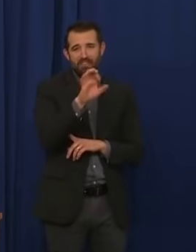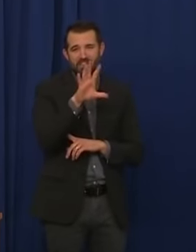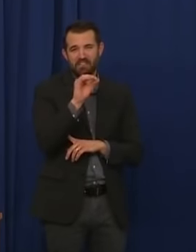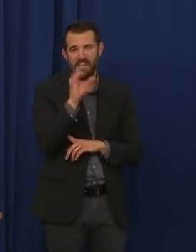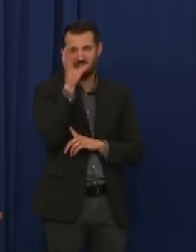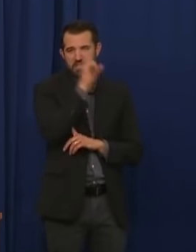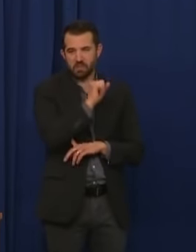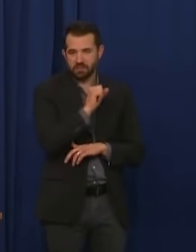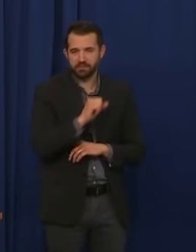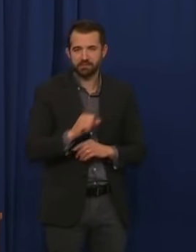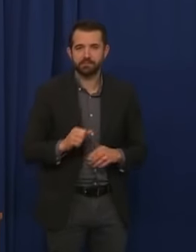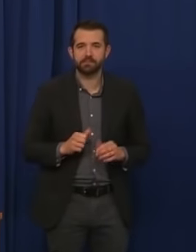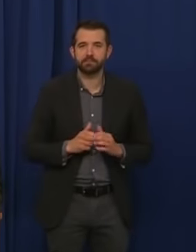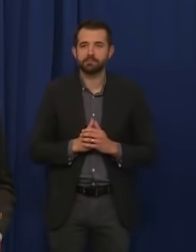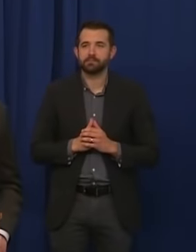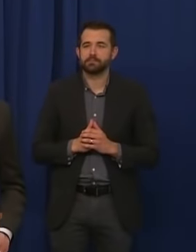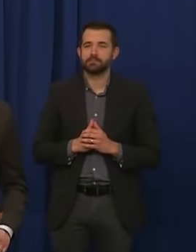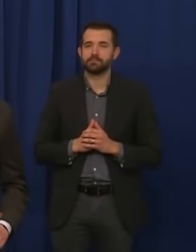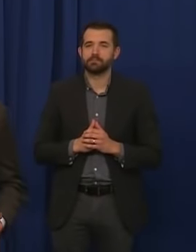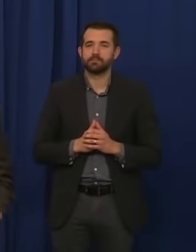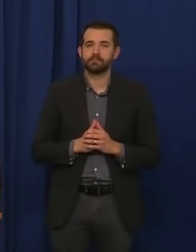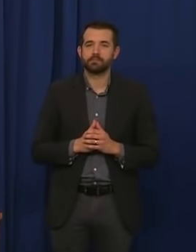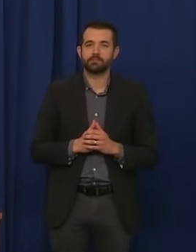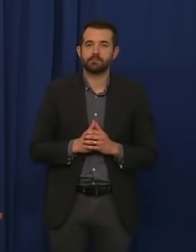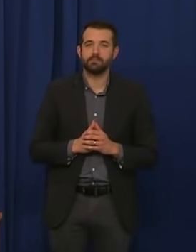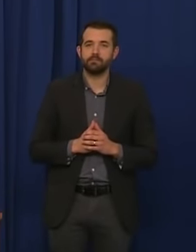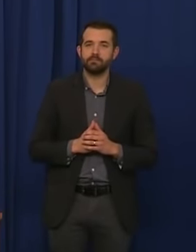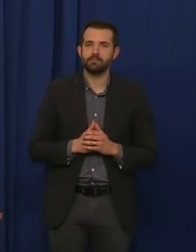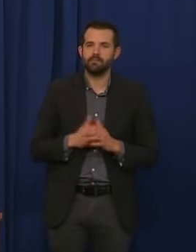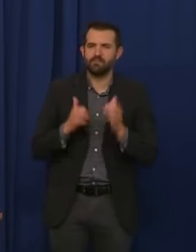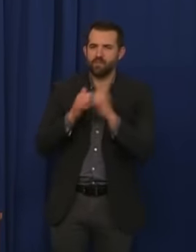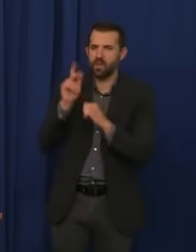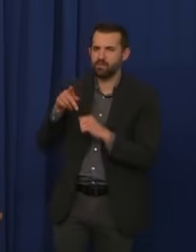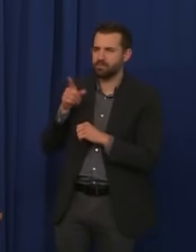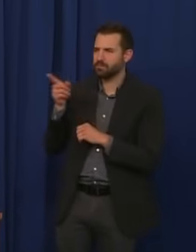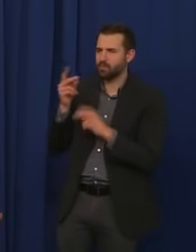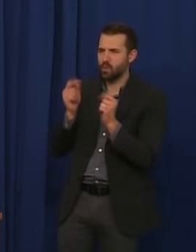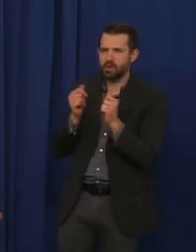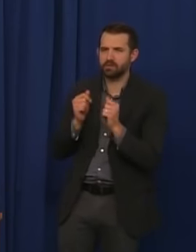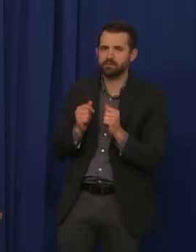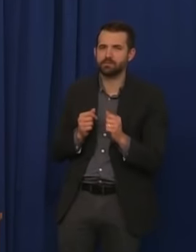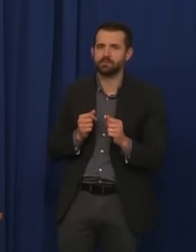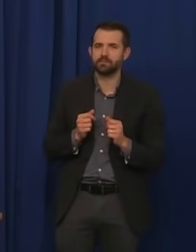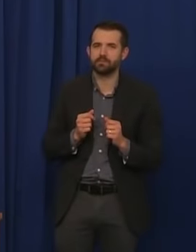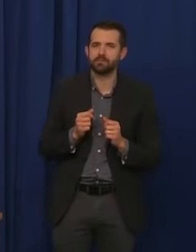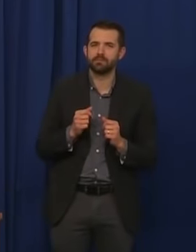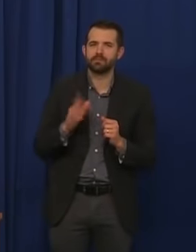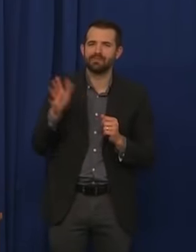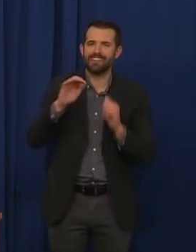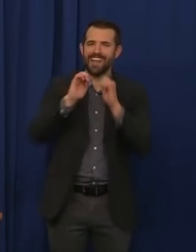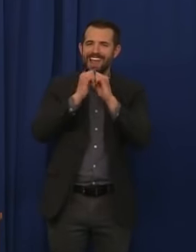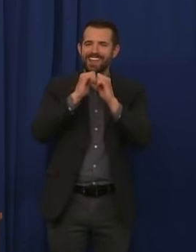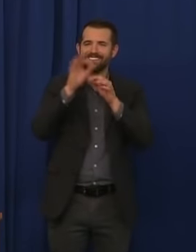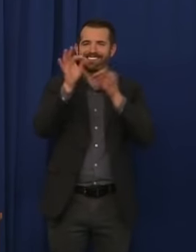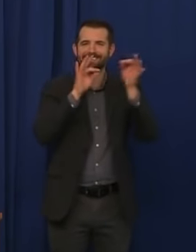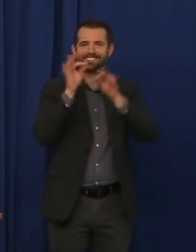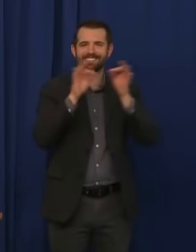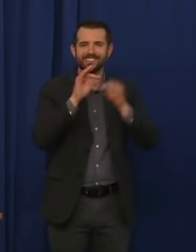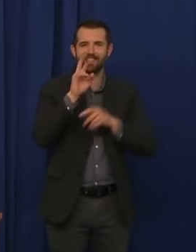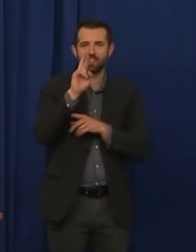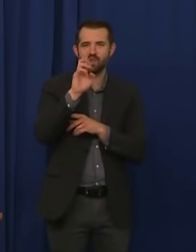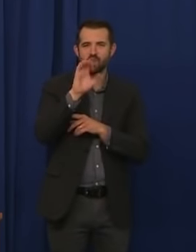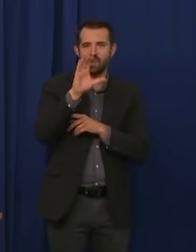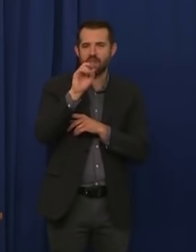450. Governor? Quick follow-up, Doctor, if you don't mind. How is recovered defined? Is that discharge from